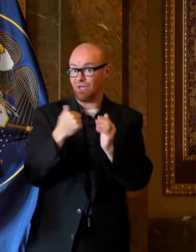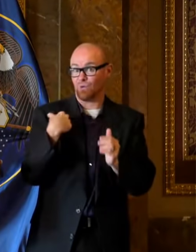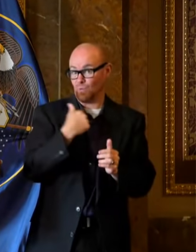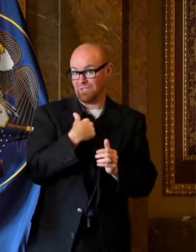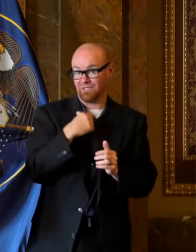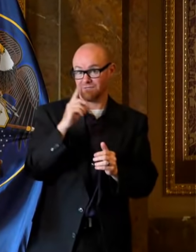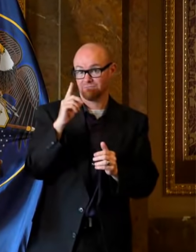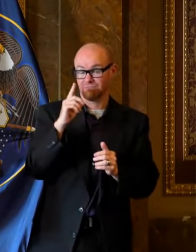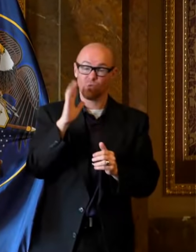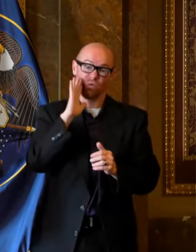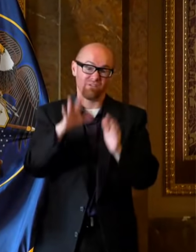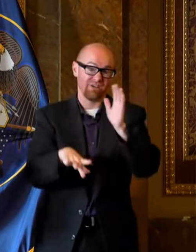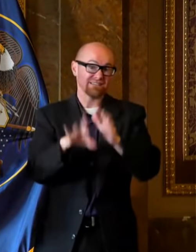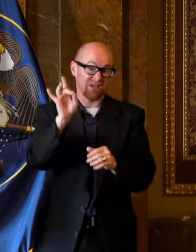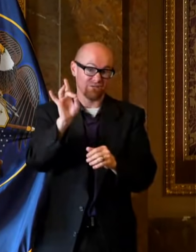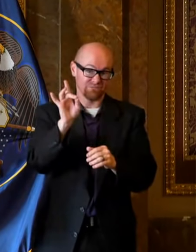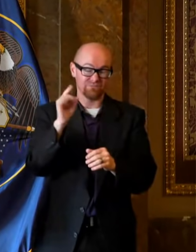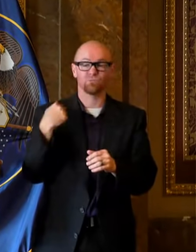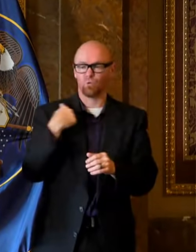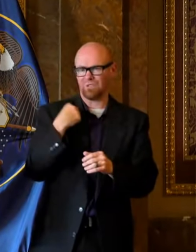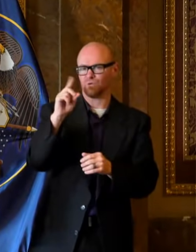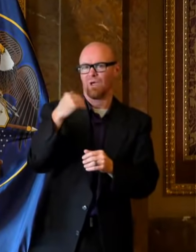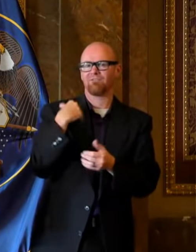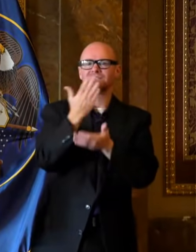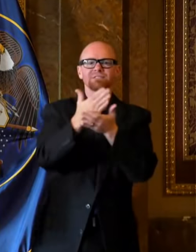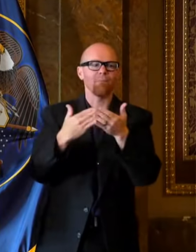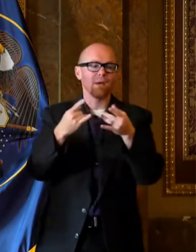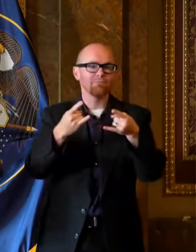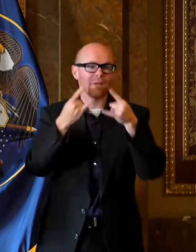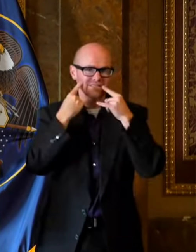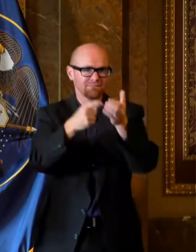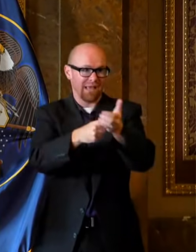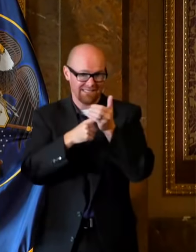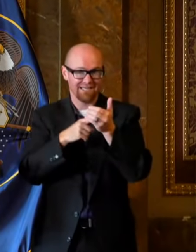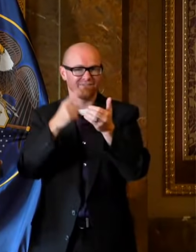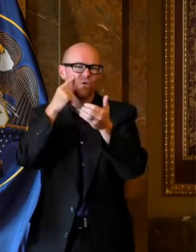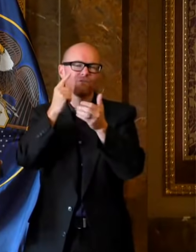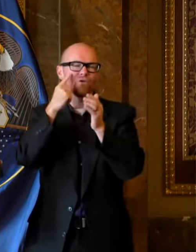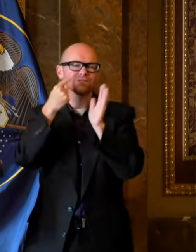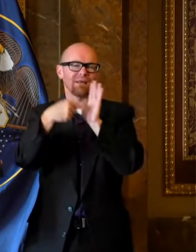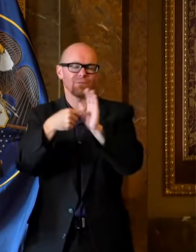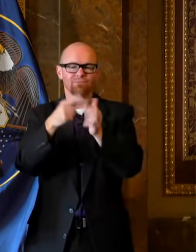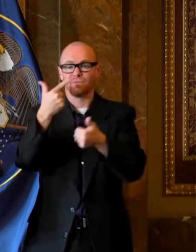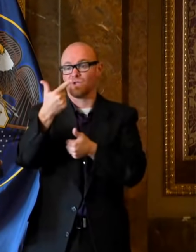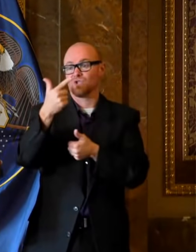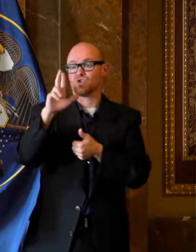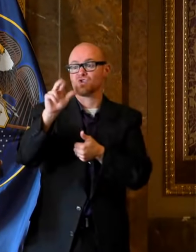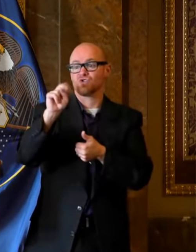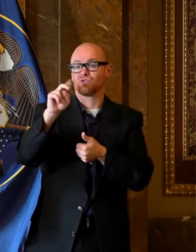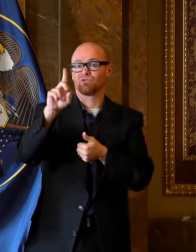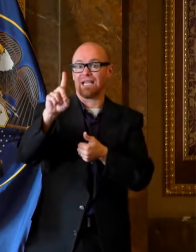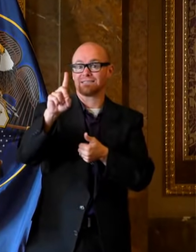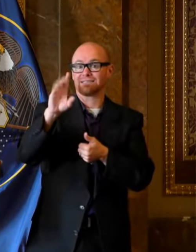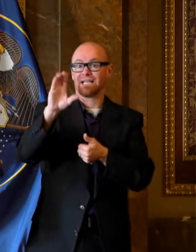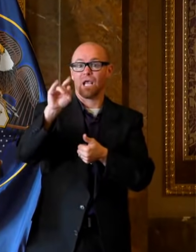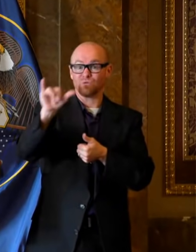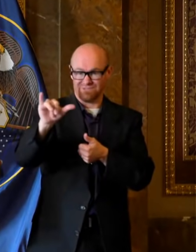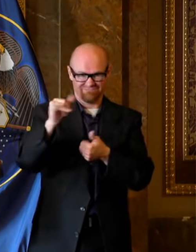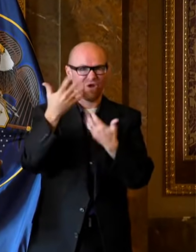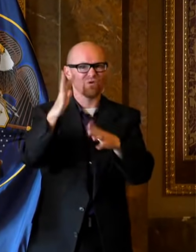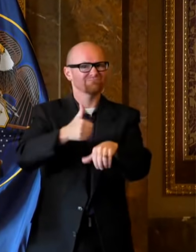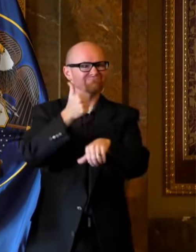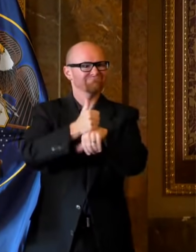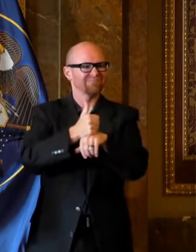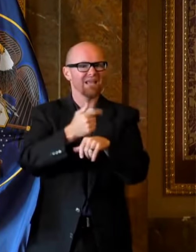mask mandates in this state, right? We have mask mandates in Grand County. We have a mask